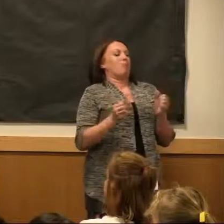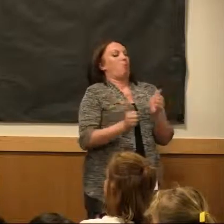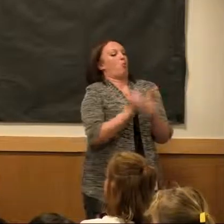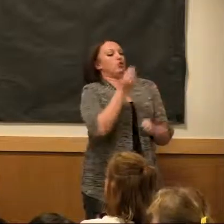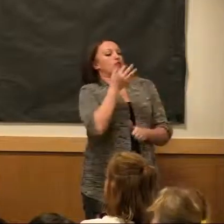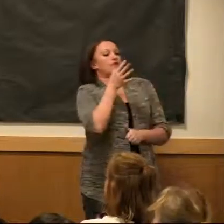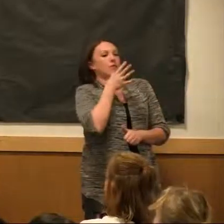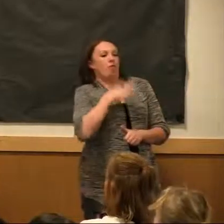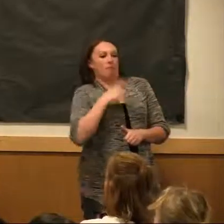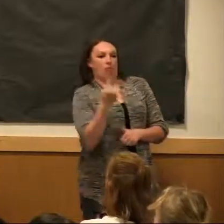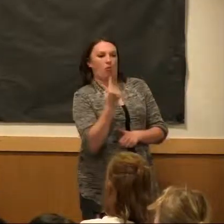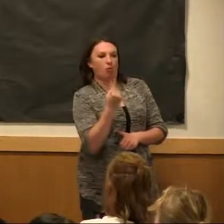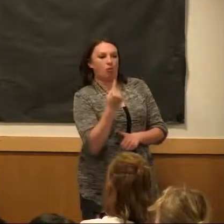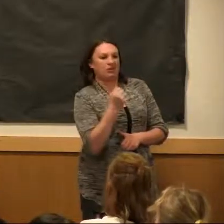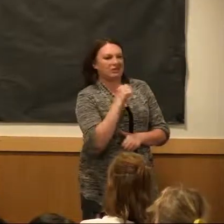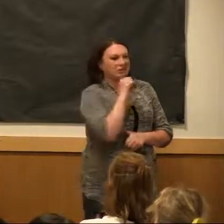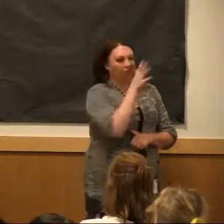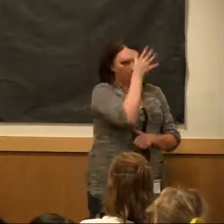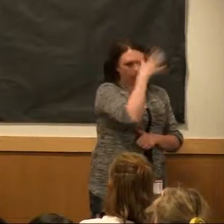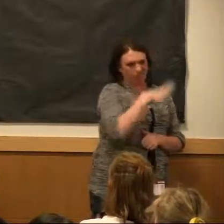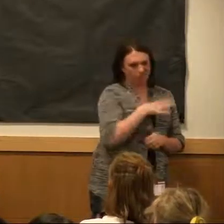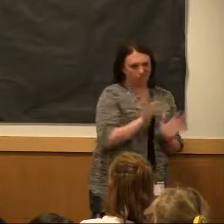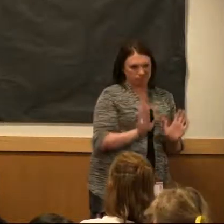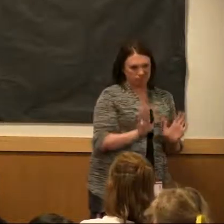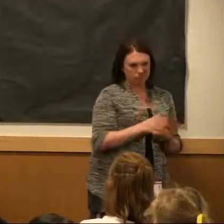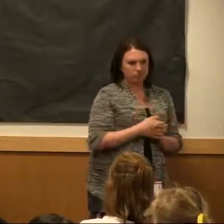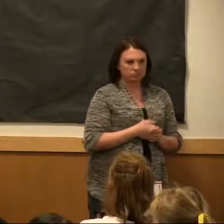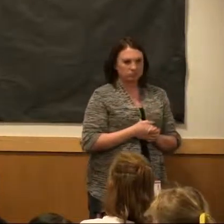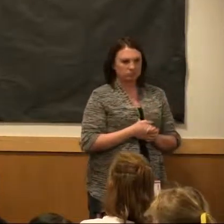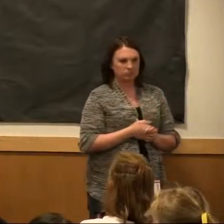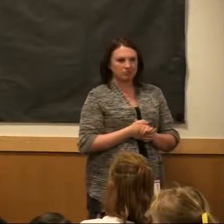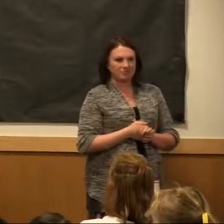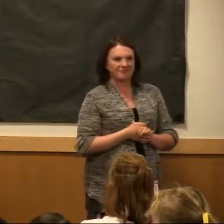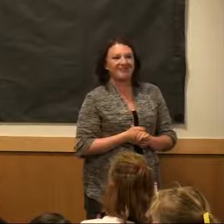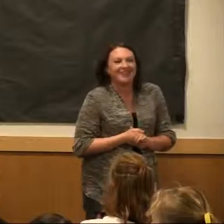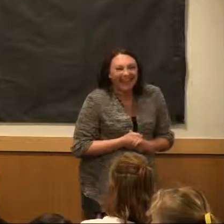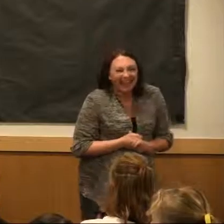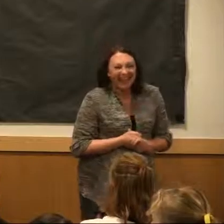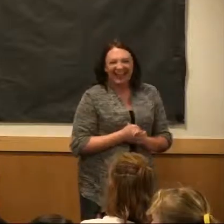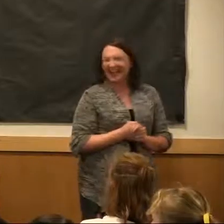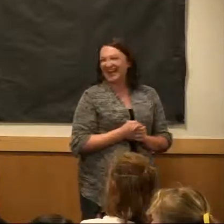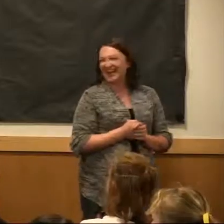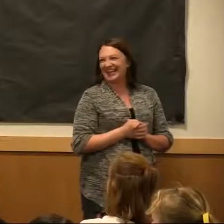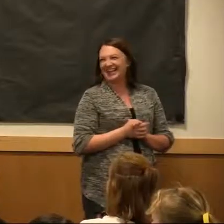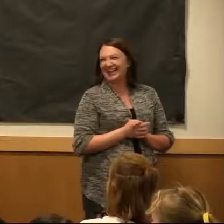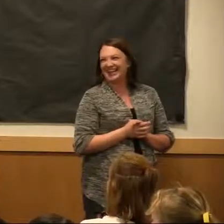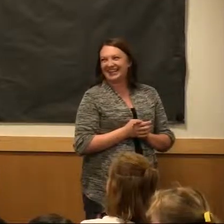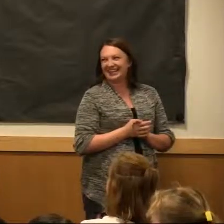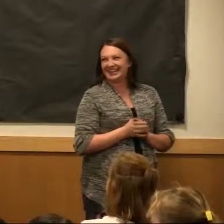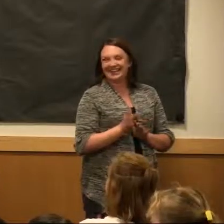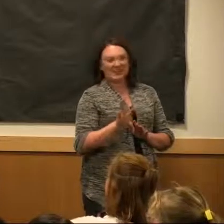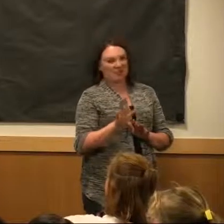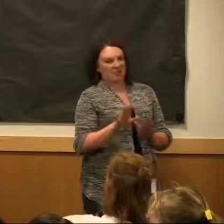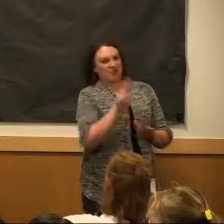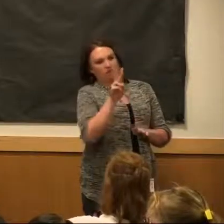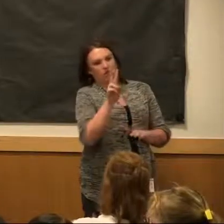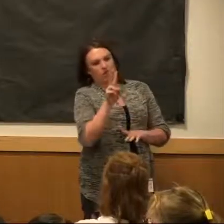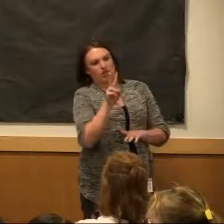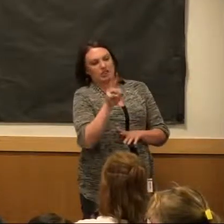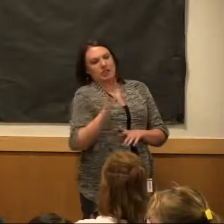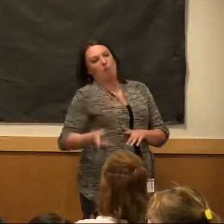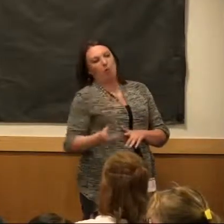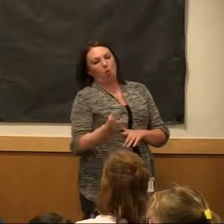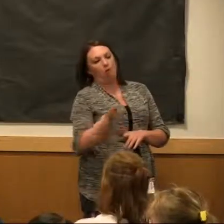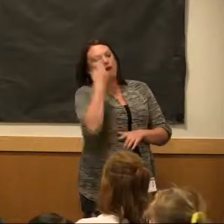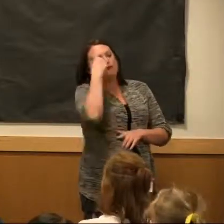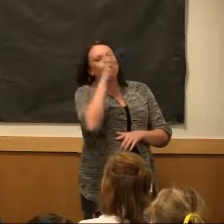many bowling programs for men, but there is varsity intercollegiate bowling for